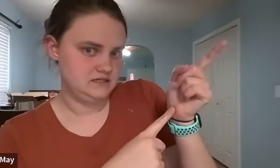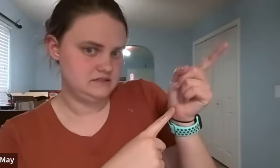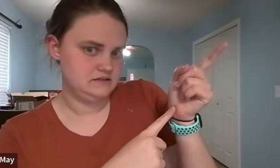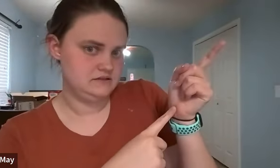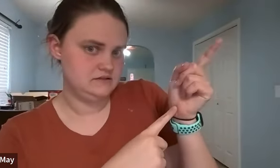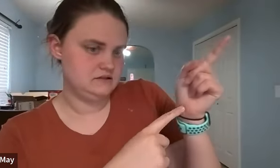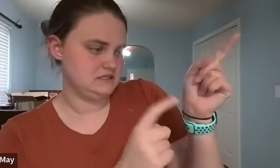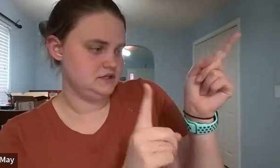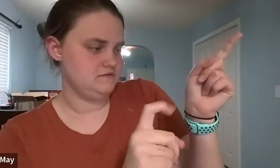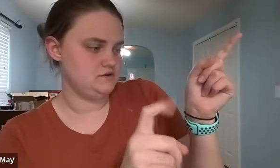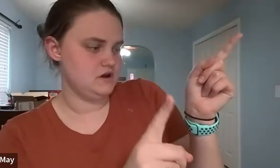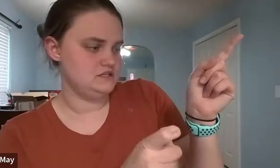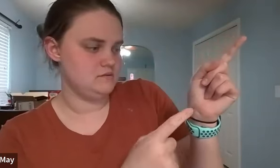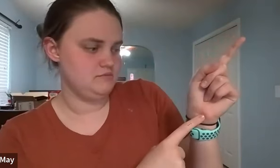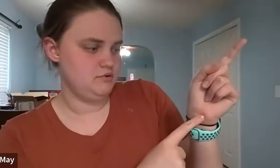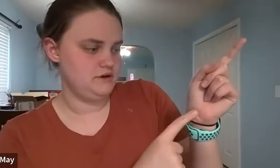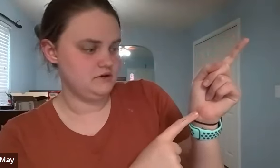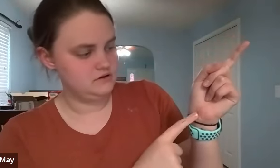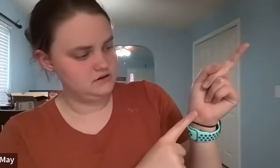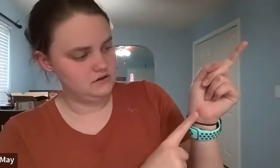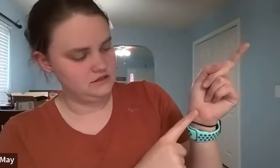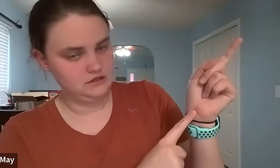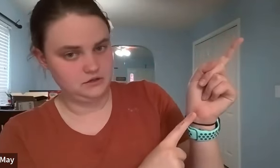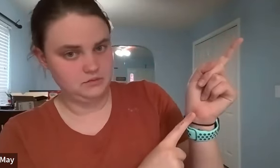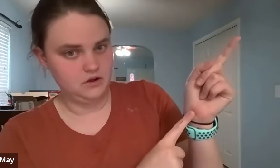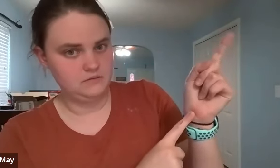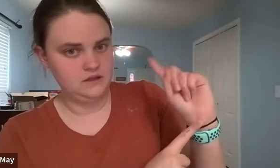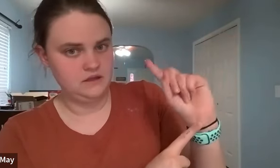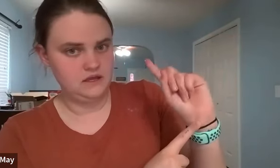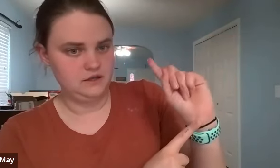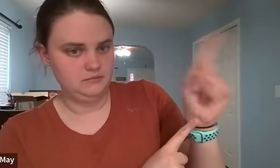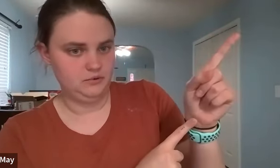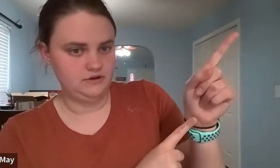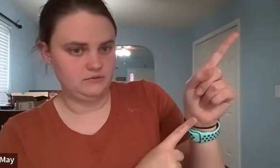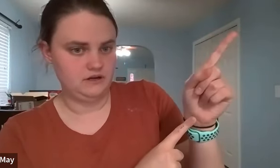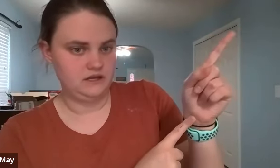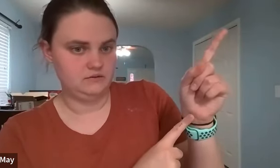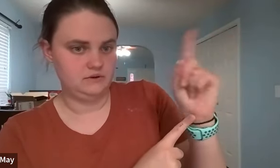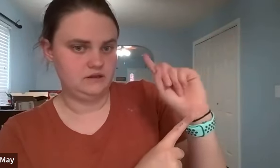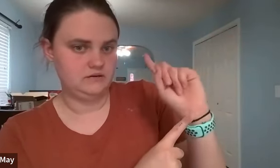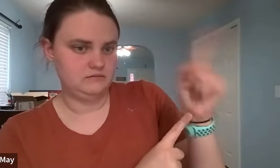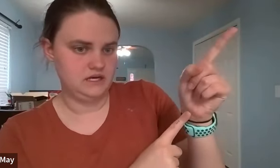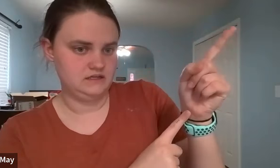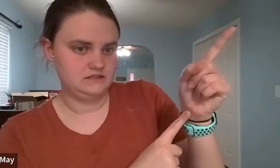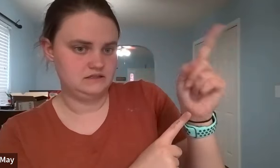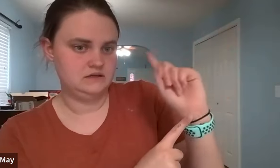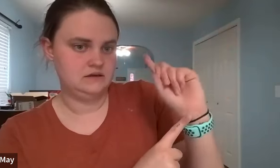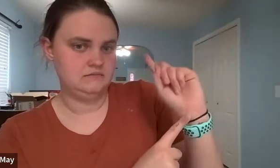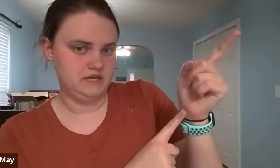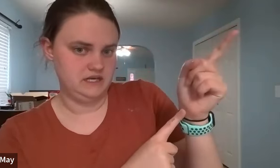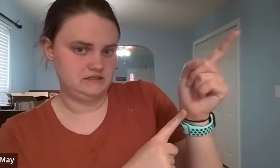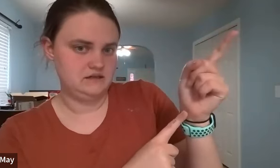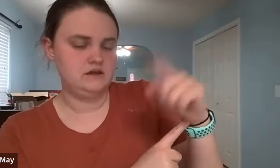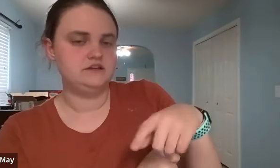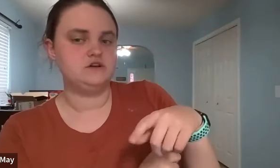It's like you have your non-dominant pointer, like your palm, and you point your one hand away. Minute. So